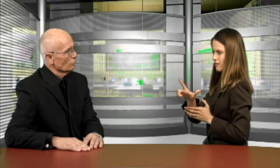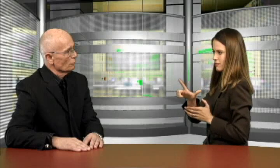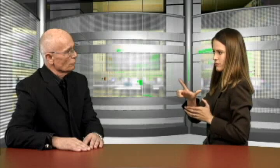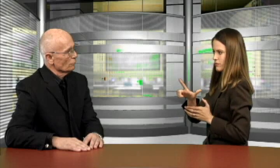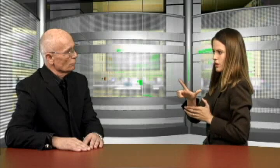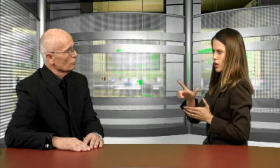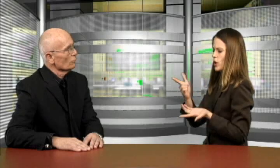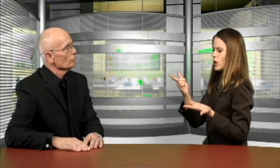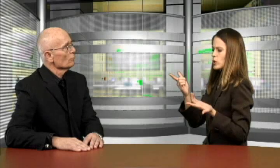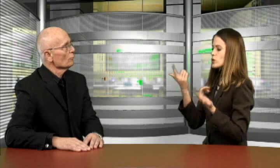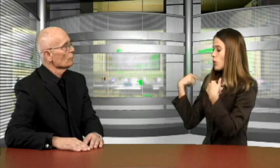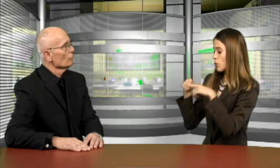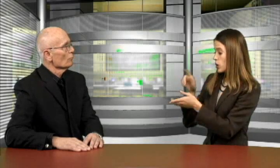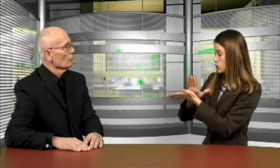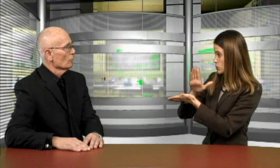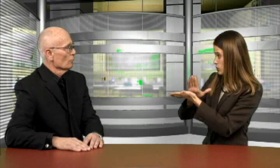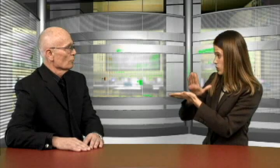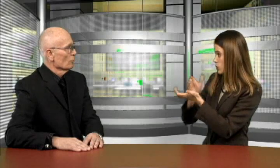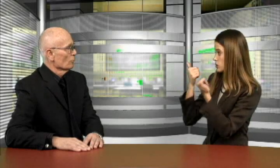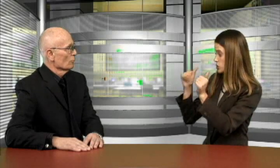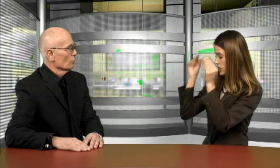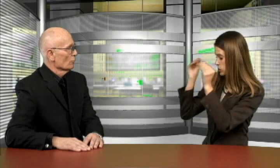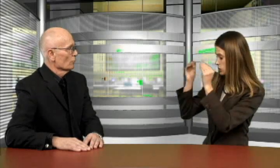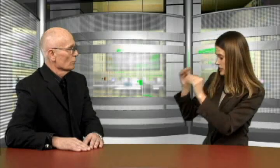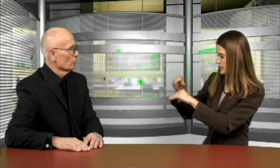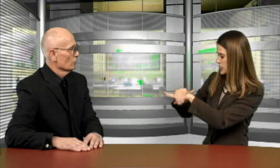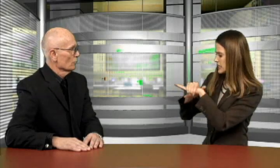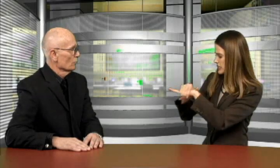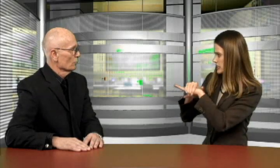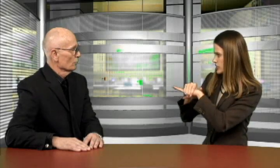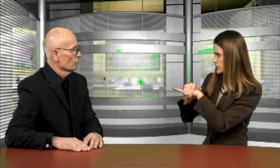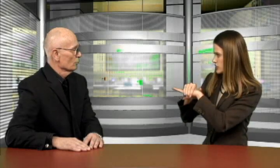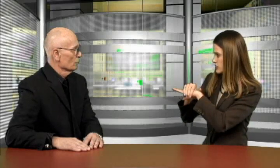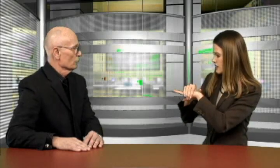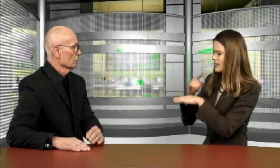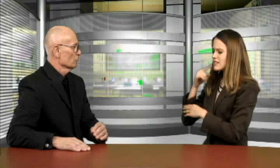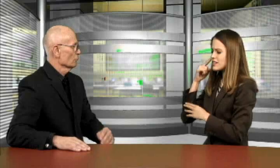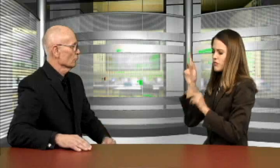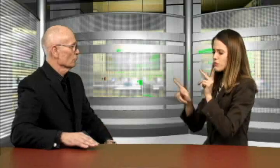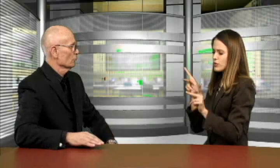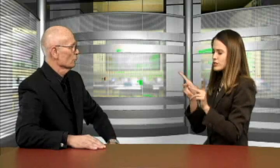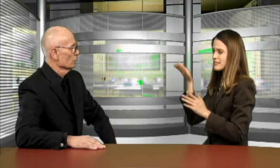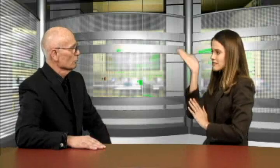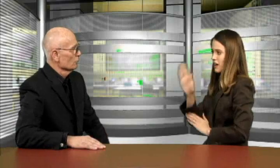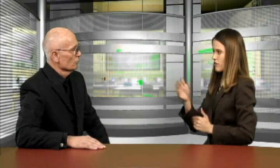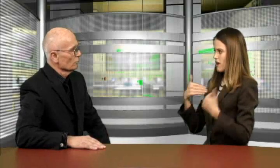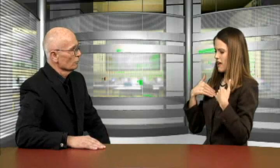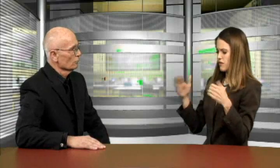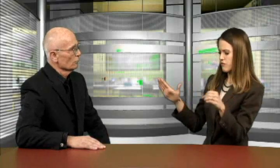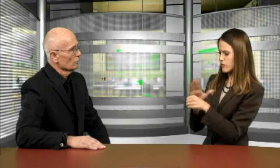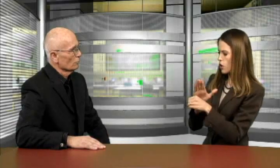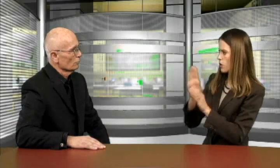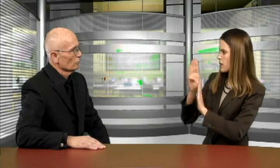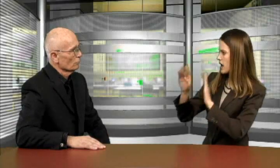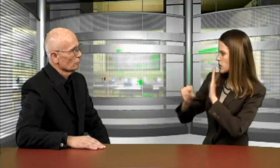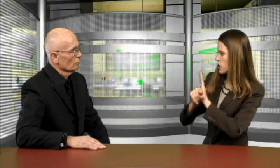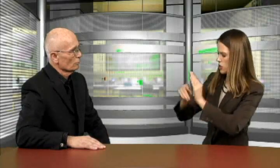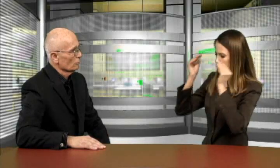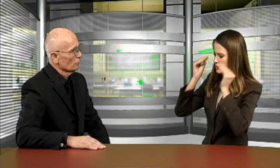it's ASL. So while they're going to school and are being taught and learning how to learn English, they've